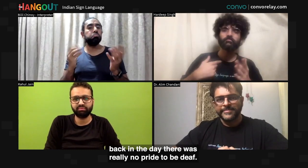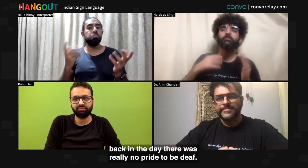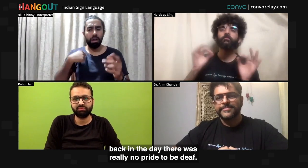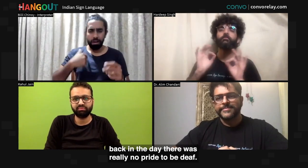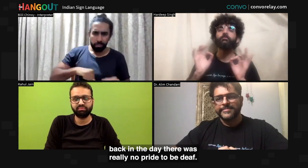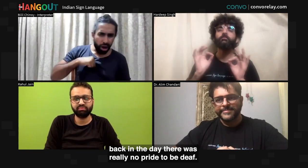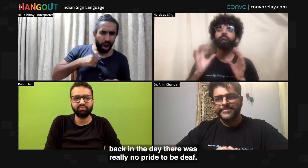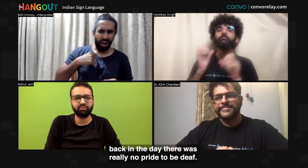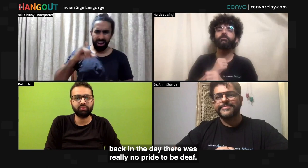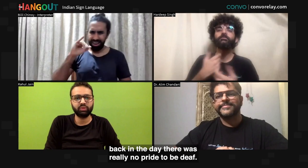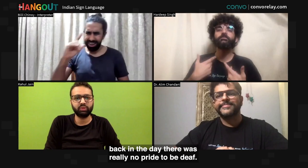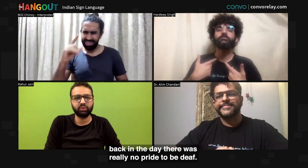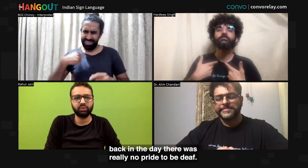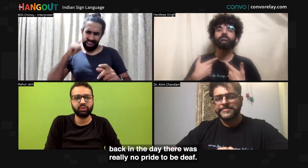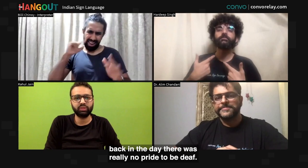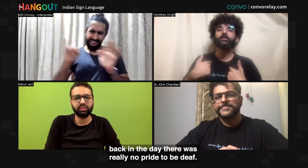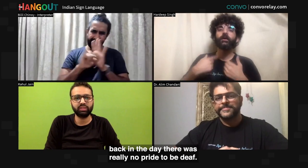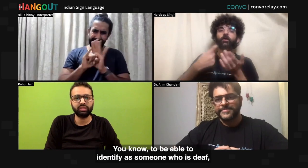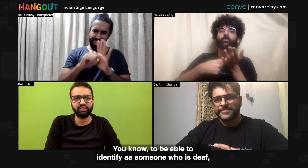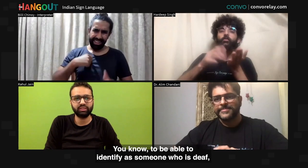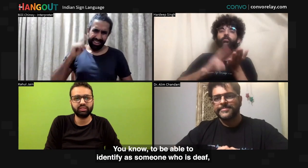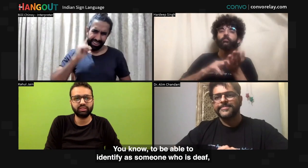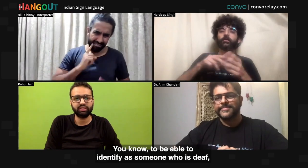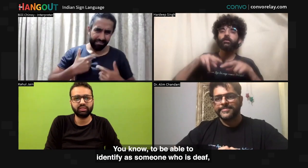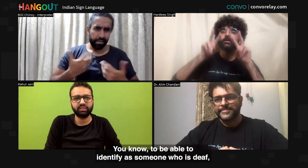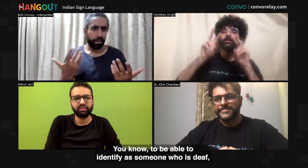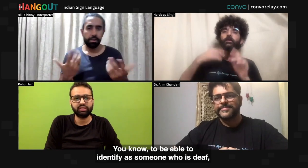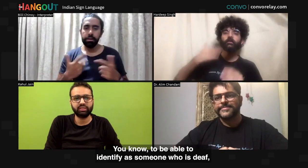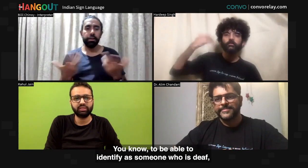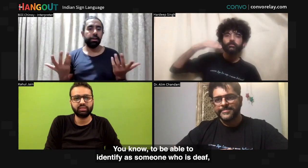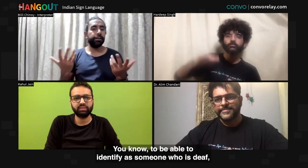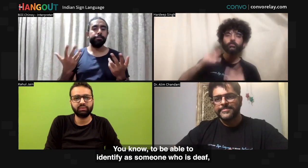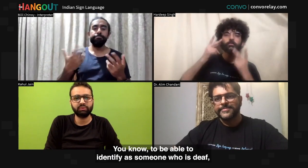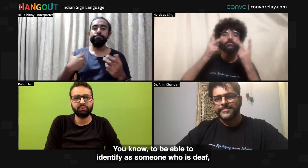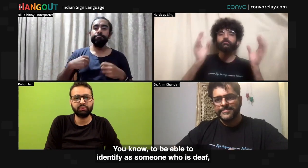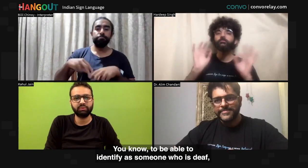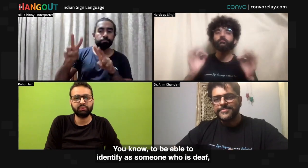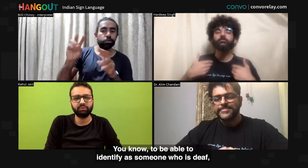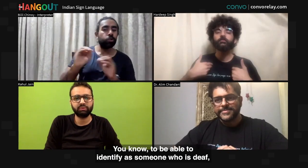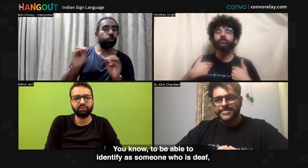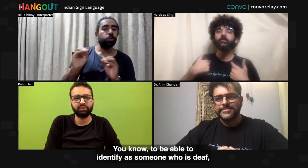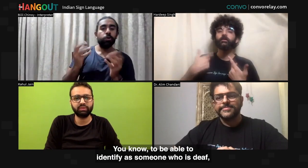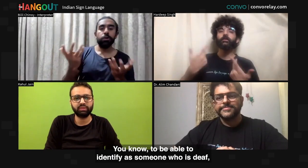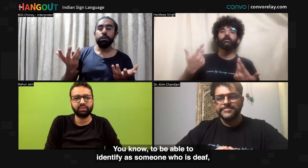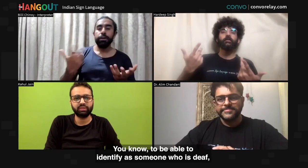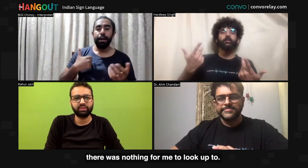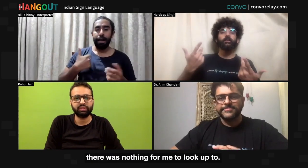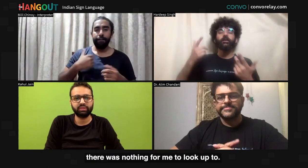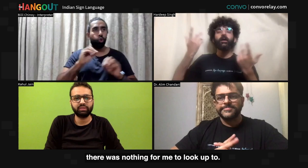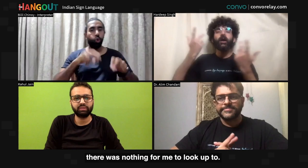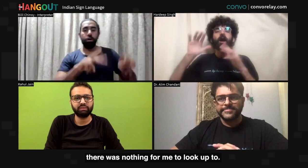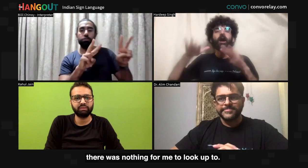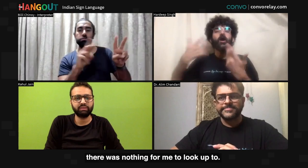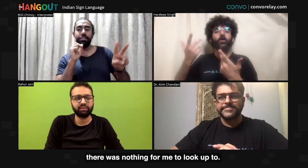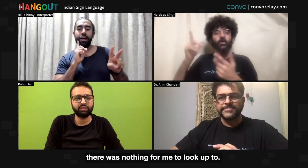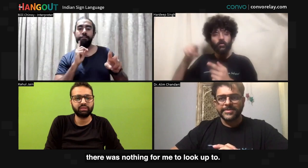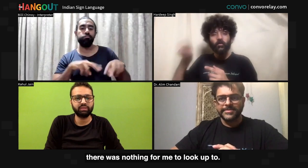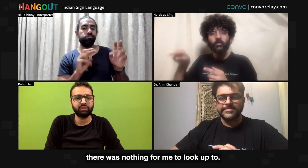pride to be deaf, you know, to be able to identify as someone who is deaf. Uh, there was nothing for me to look up to